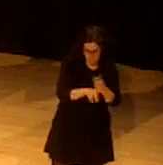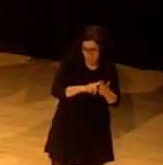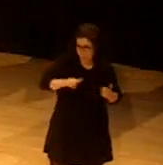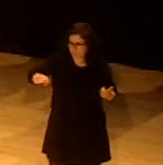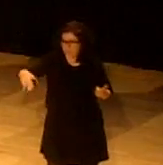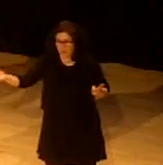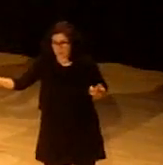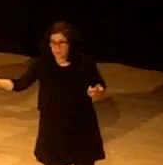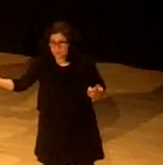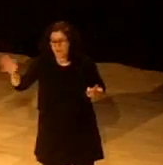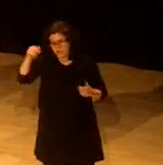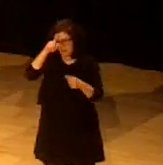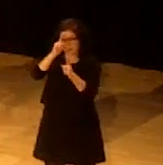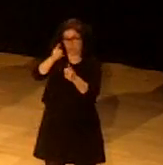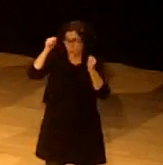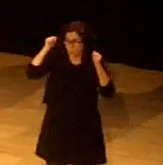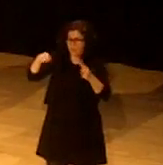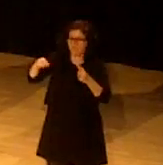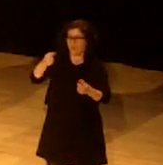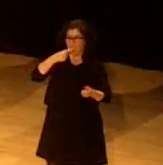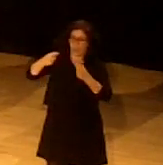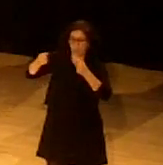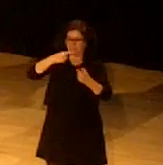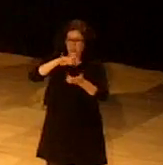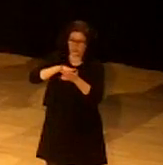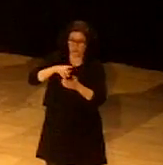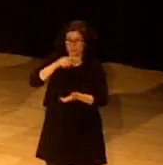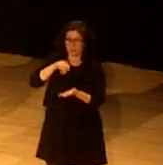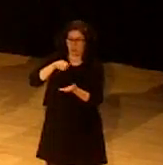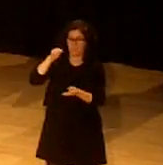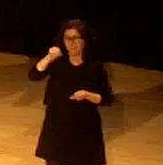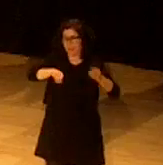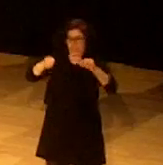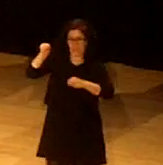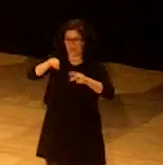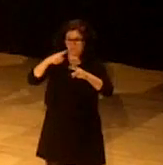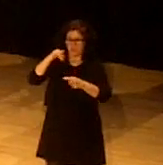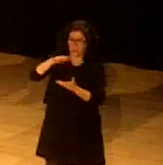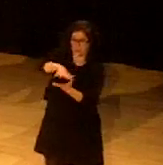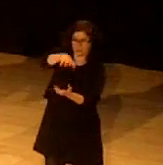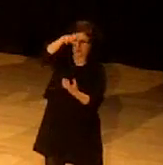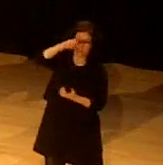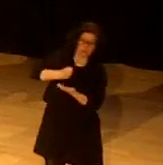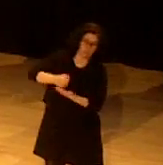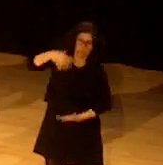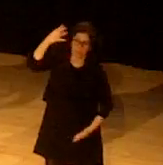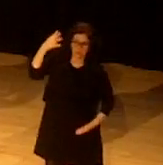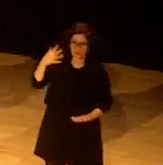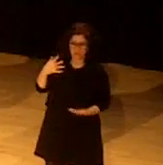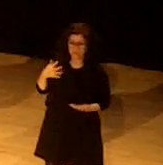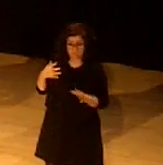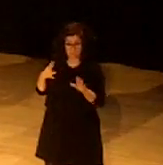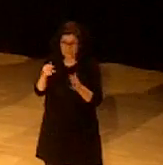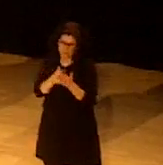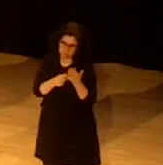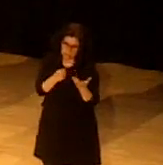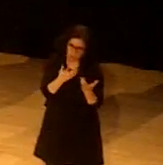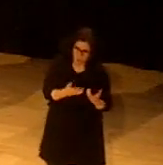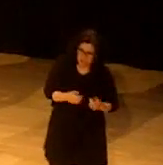line aspiration, to get us all on drugs from the cradle to the grave and paying for it. But beyond that, there are magnificently